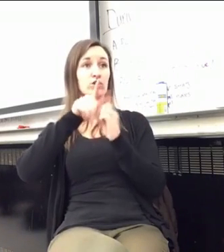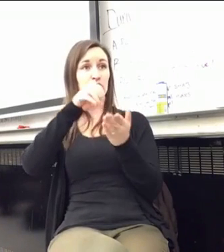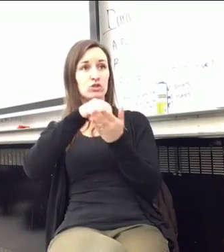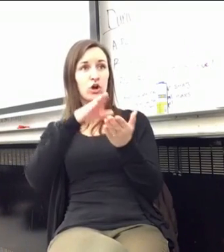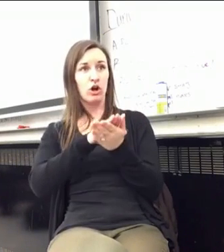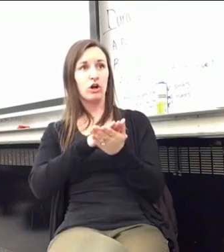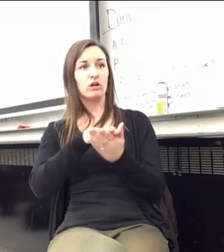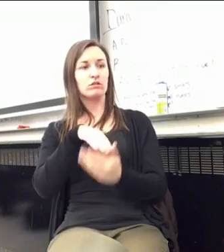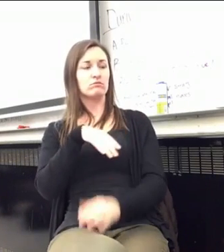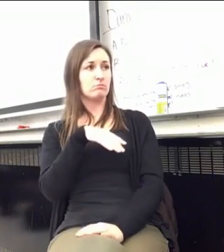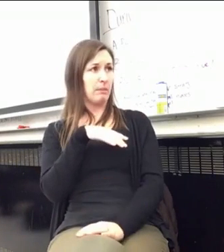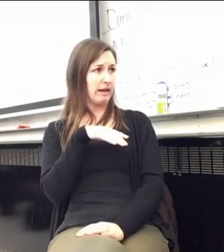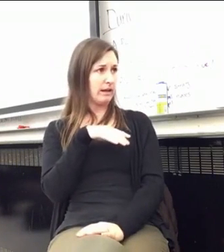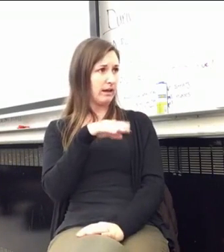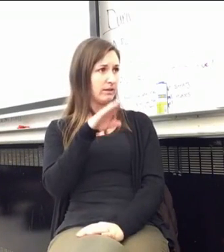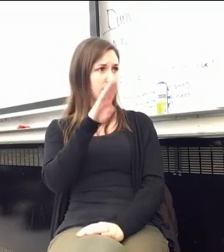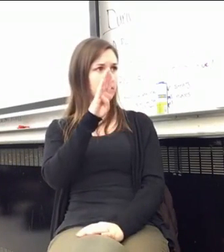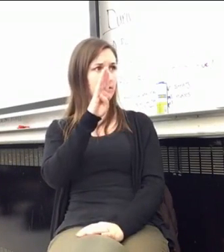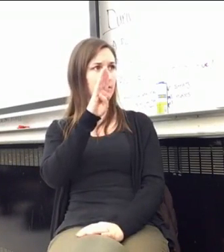bayonet rule,